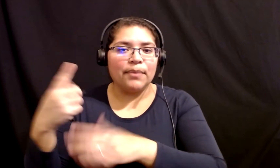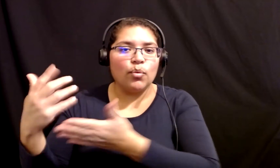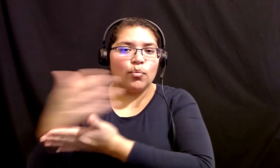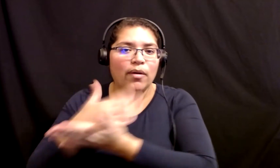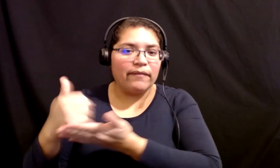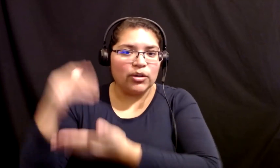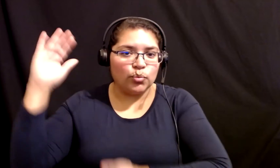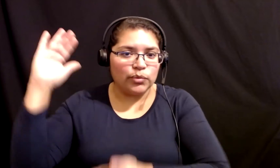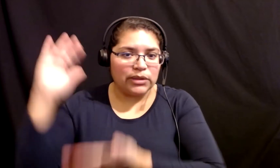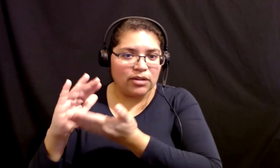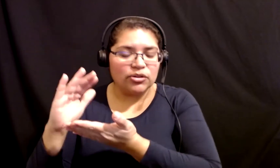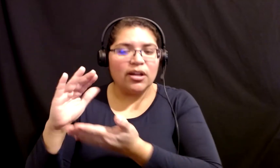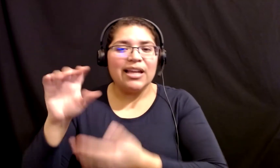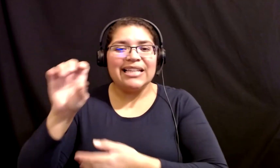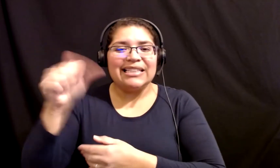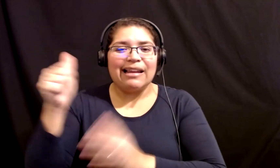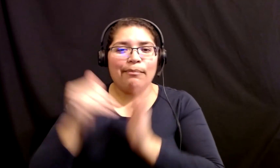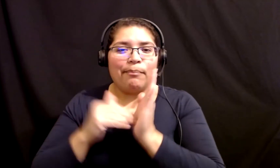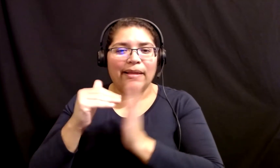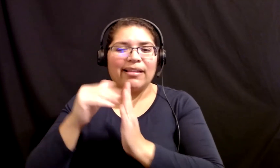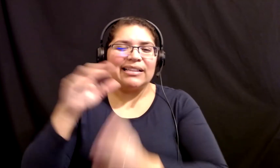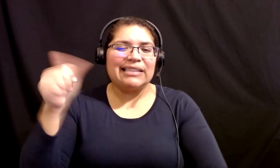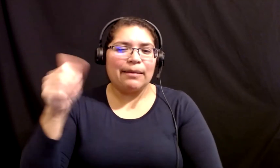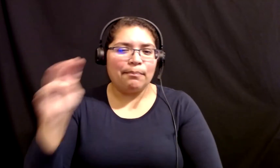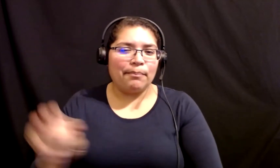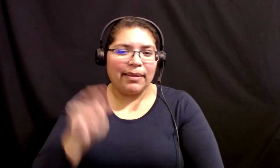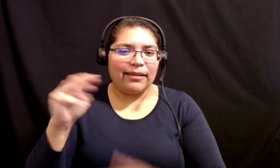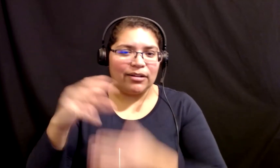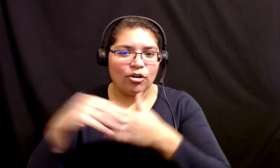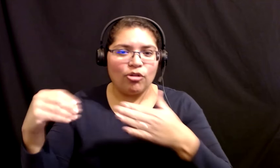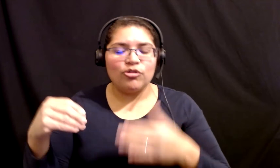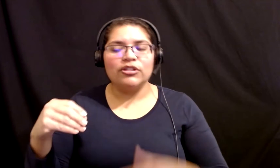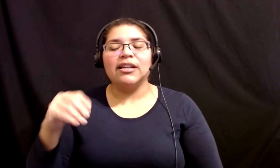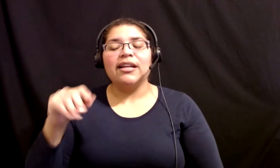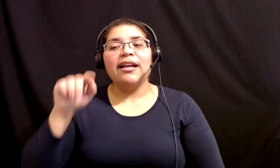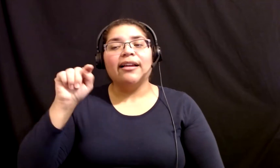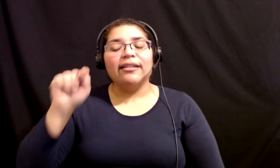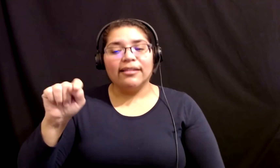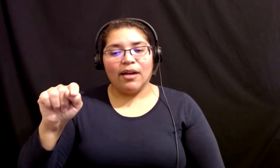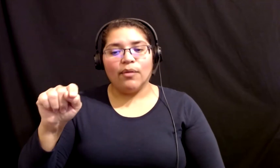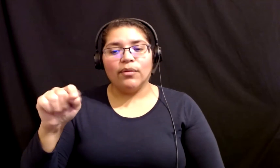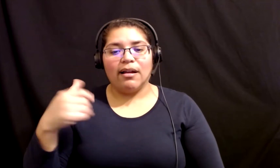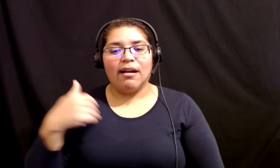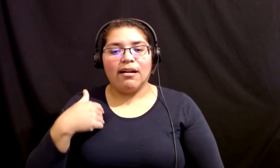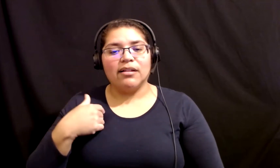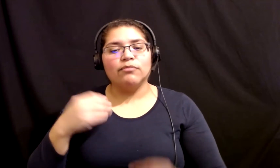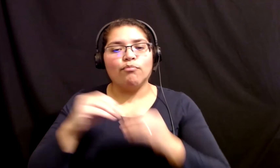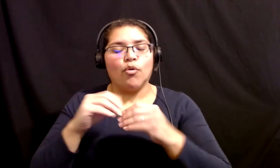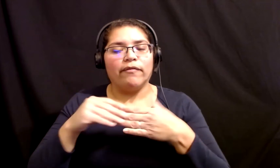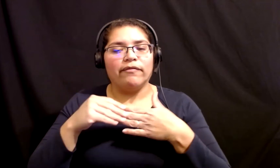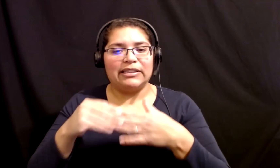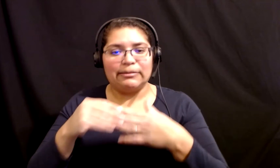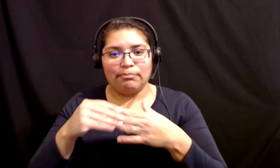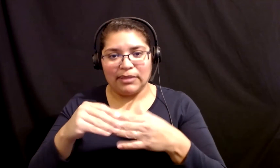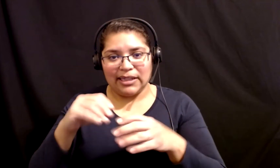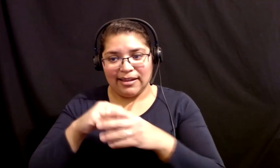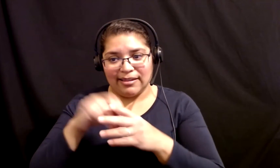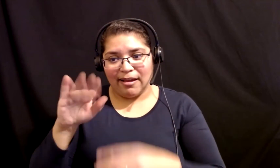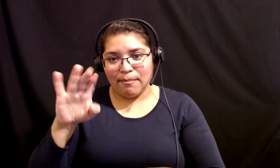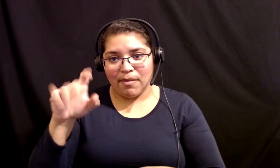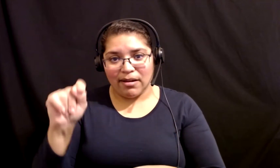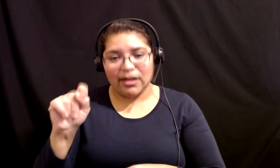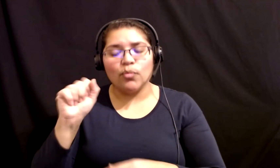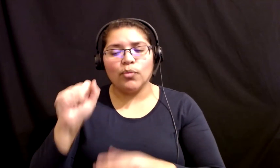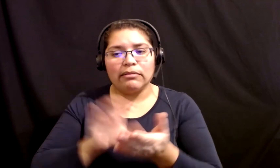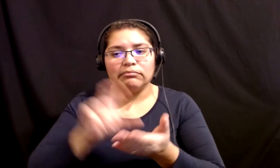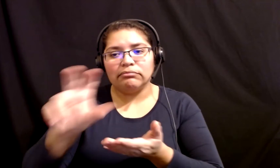reduction of $10 million. And that has a little more flexibility in that bucket. We can fund